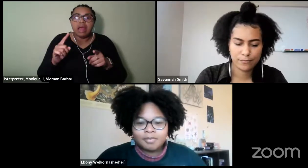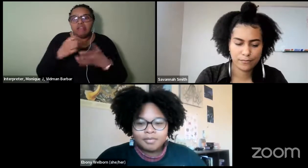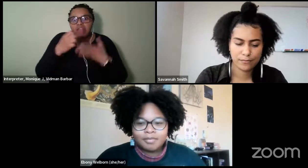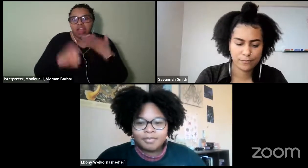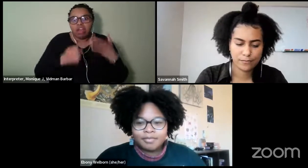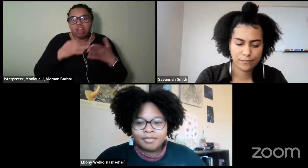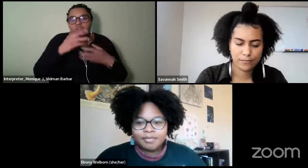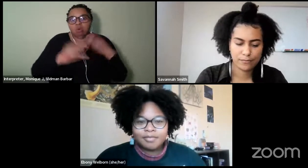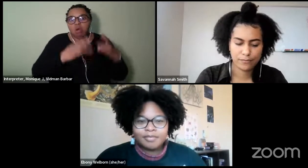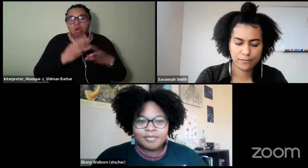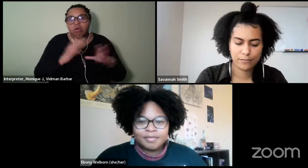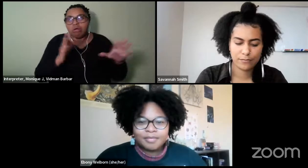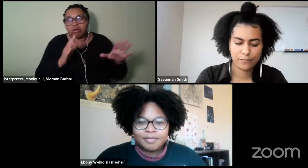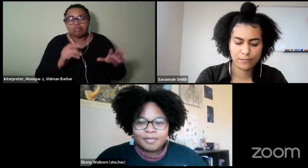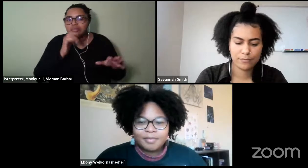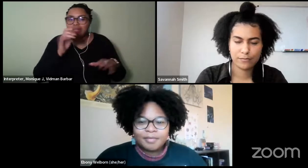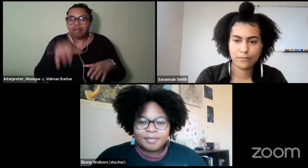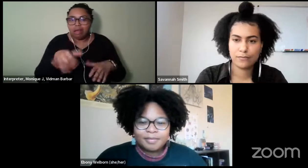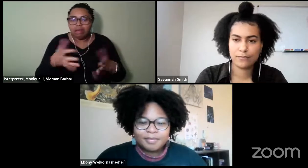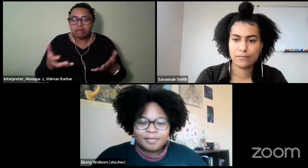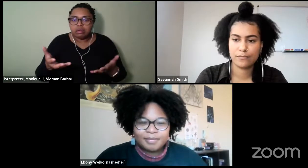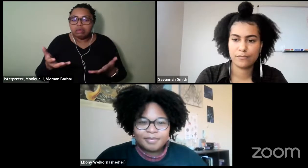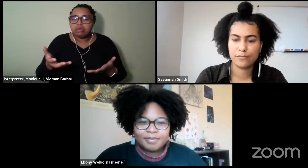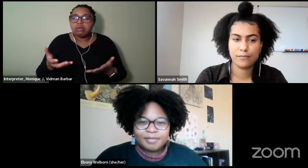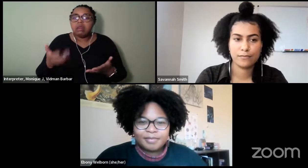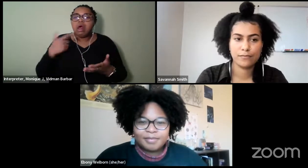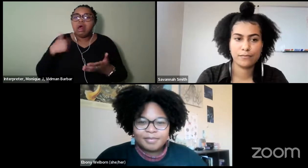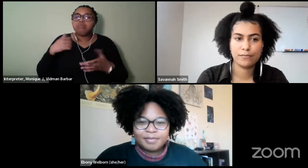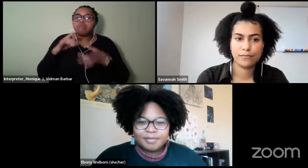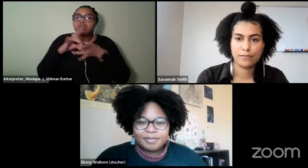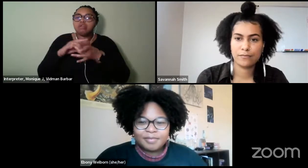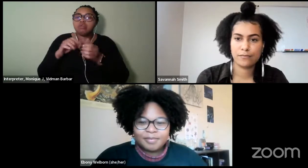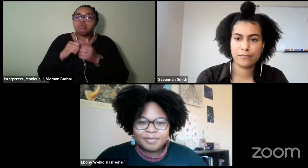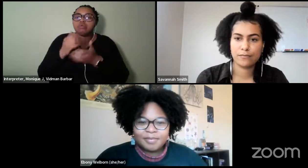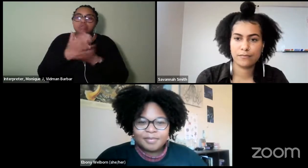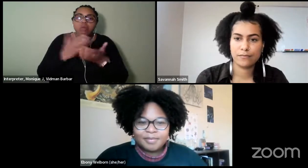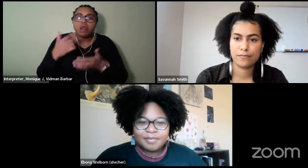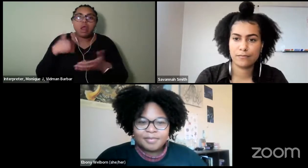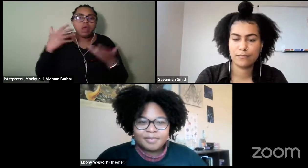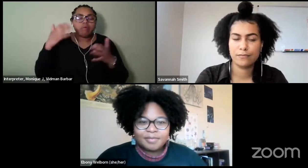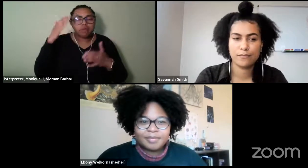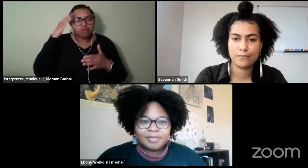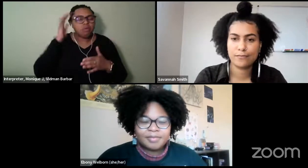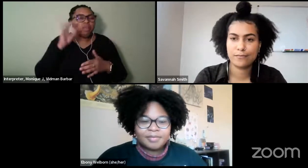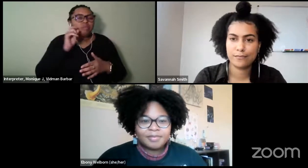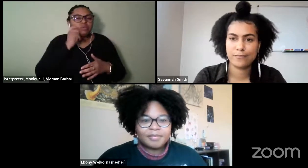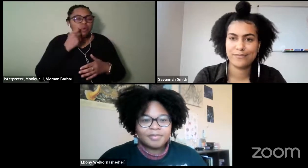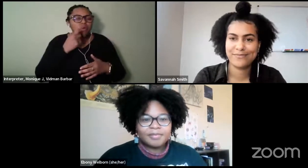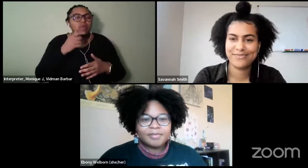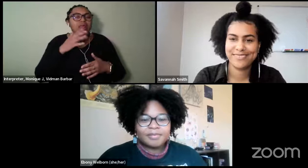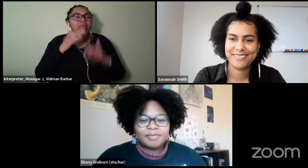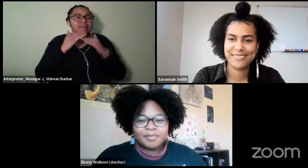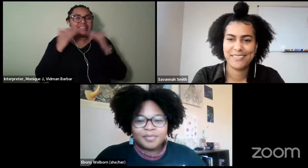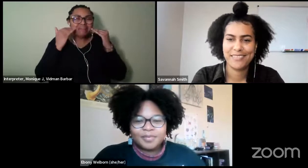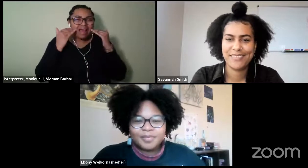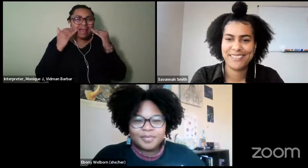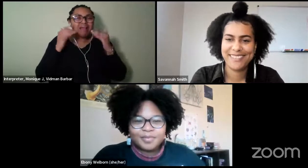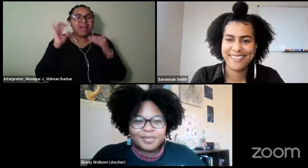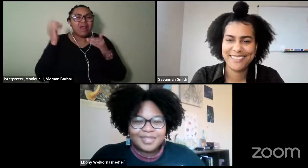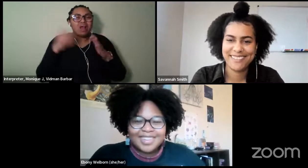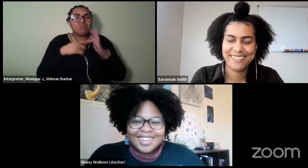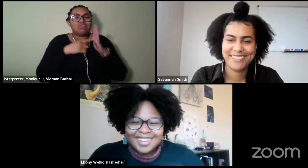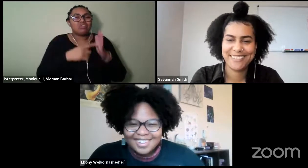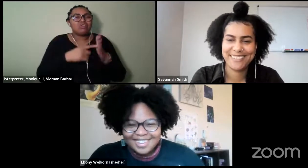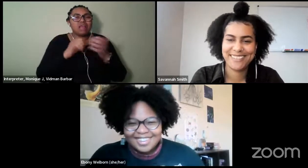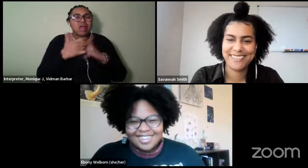knew. And I thought that was pretty cool. And my smile always give away how I really feel. It